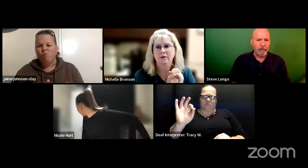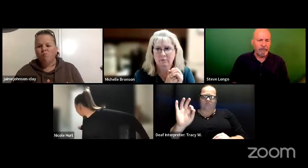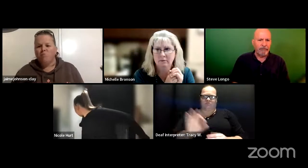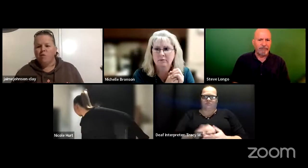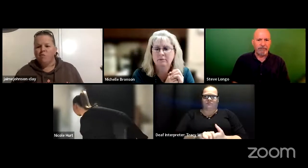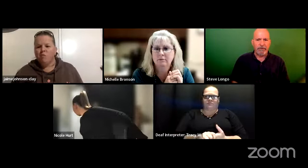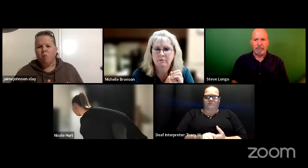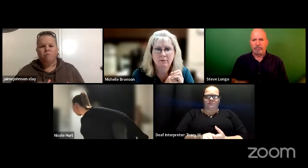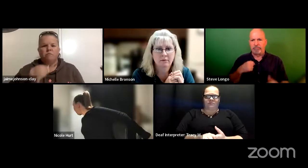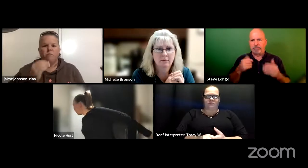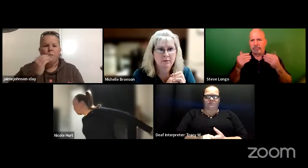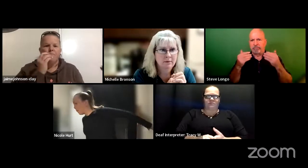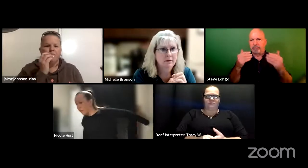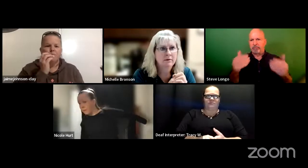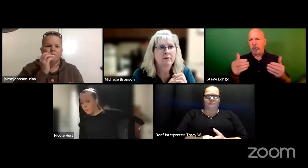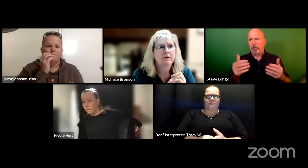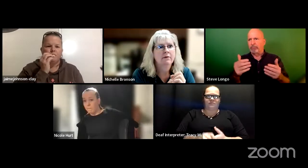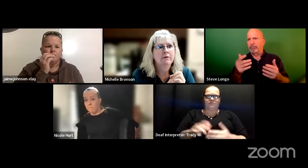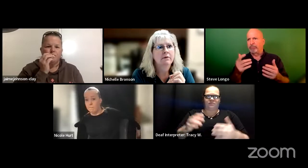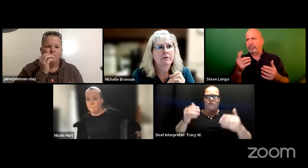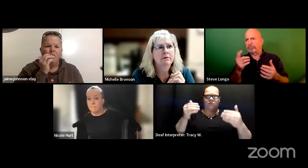Jessica should be back momentarily.